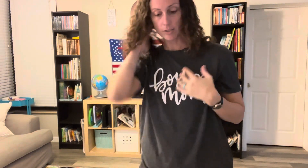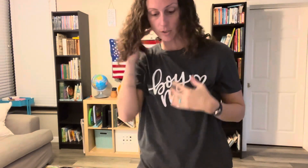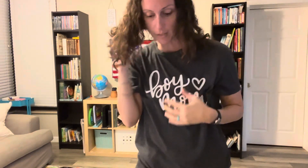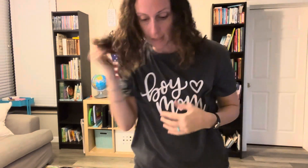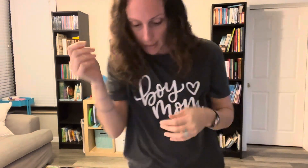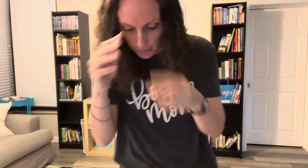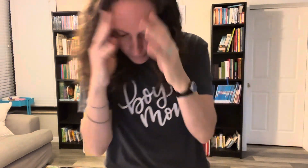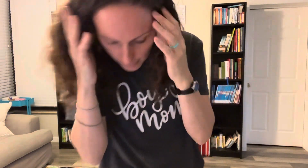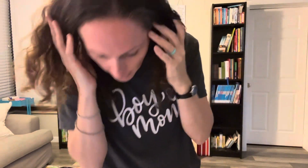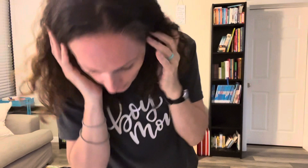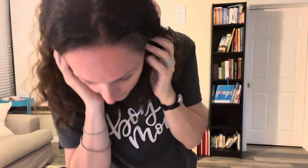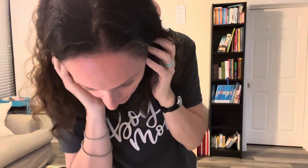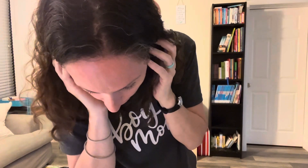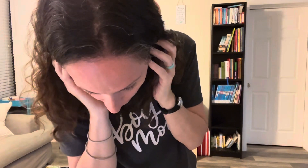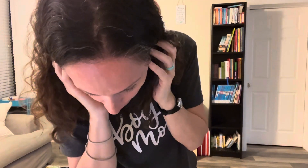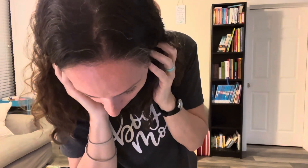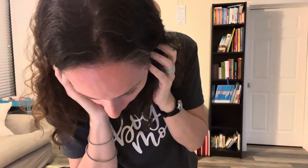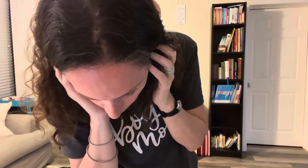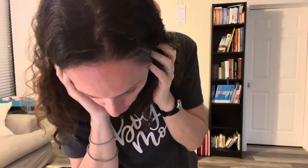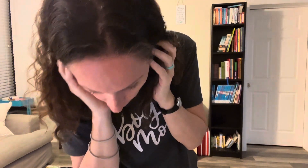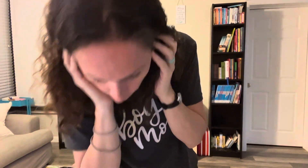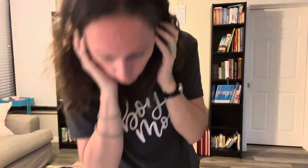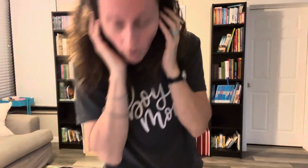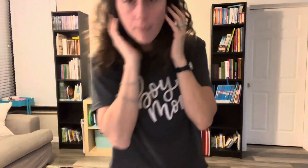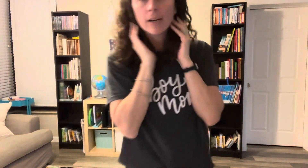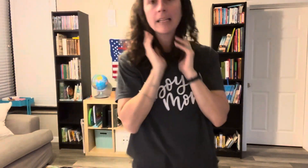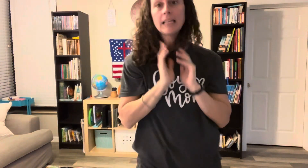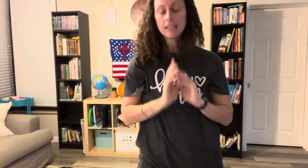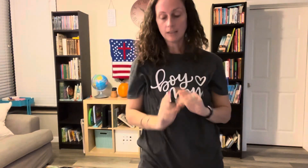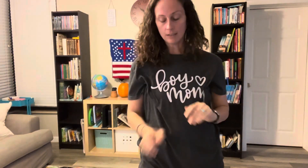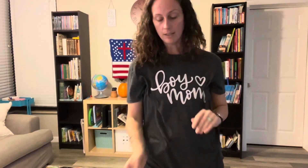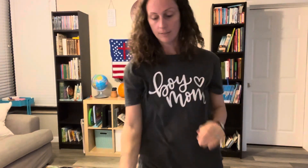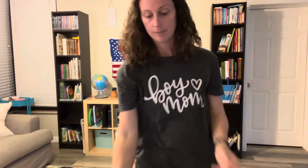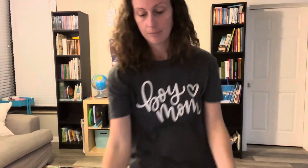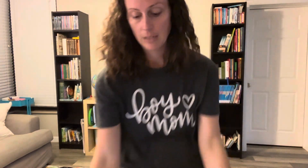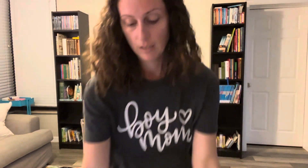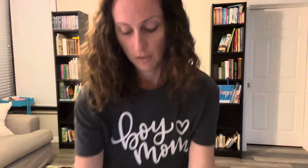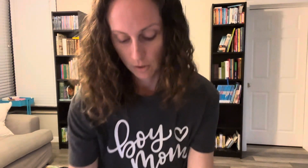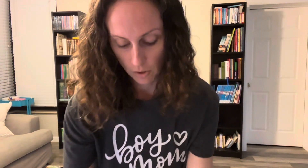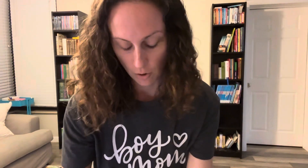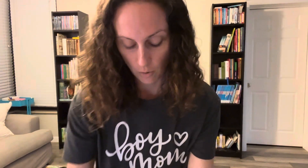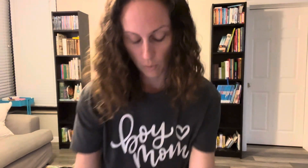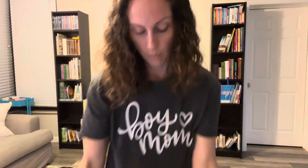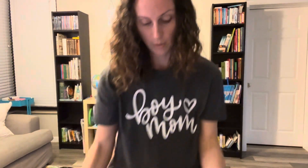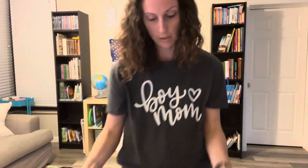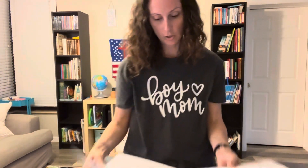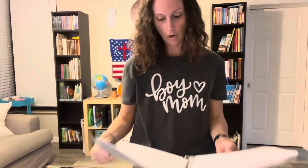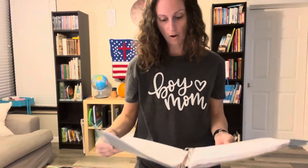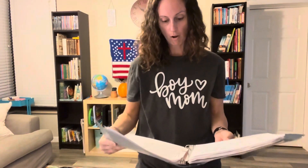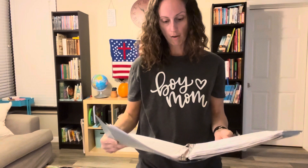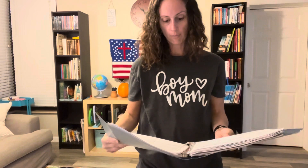history is, tell me about General Robert E. Lee. So we're going to start off with